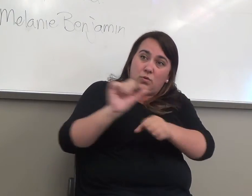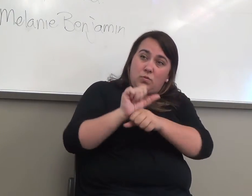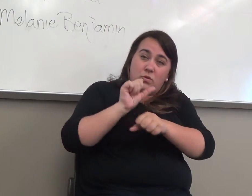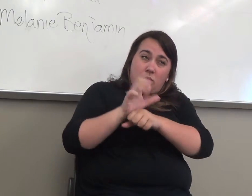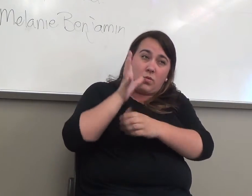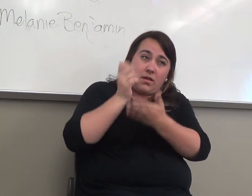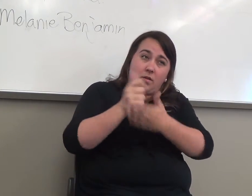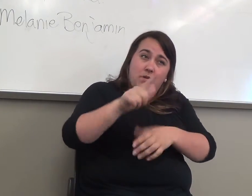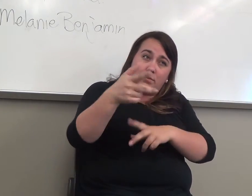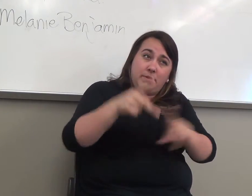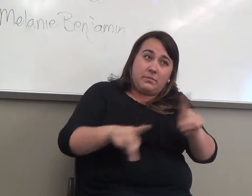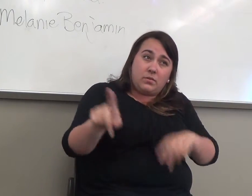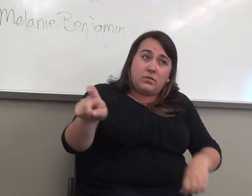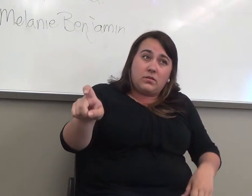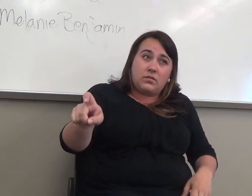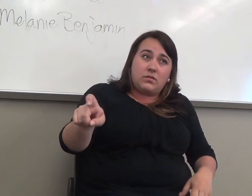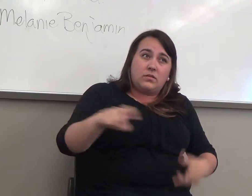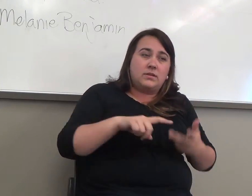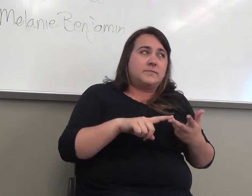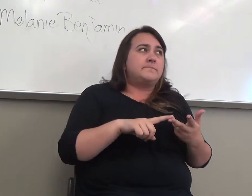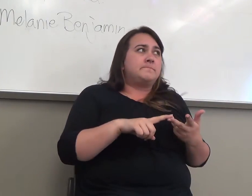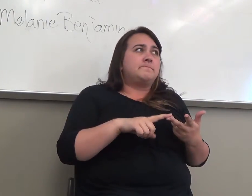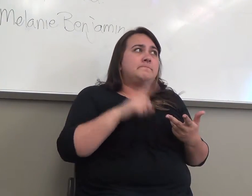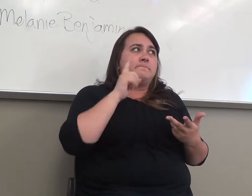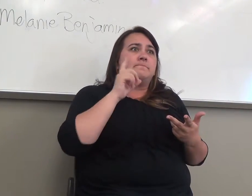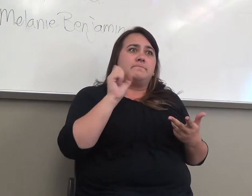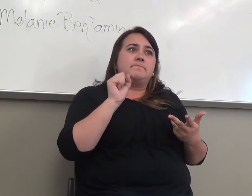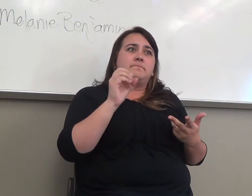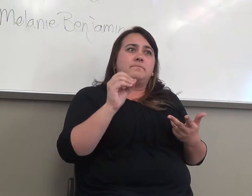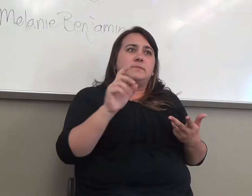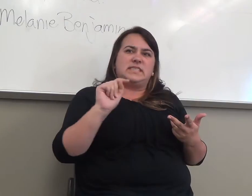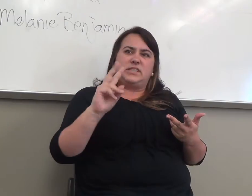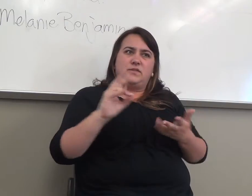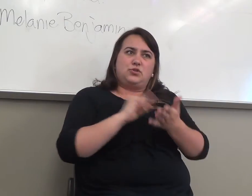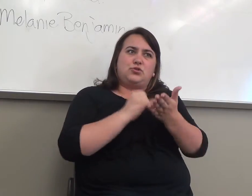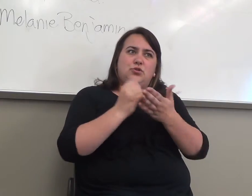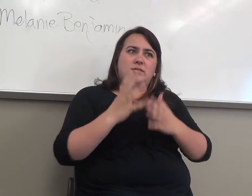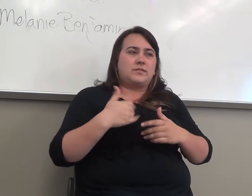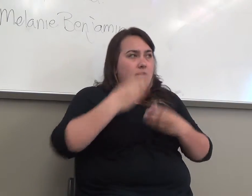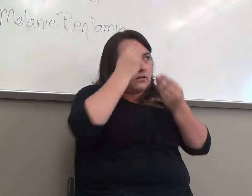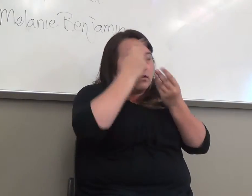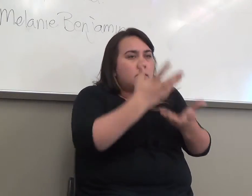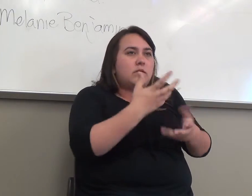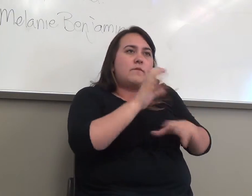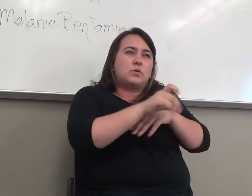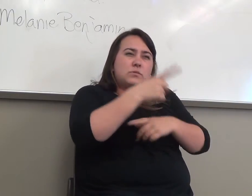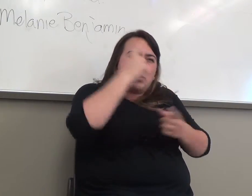She believed that a television journalist could help others by informing them, making them think, even awakening their